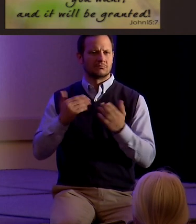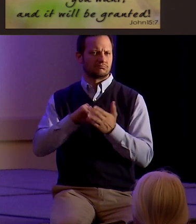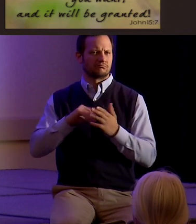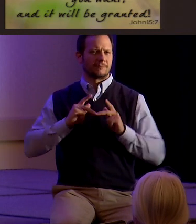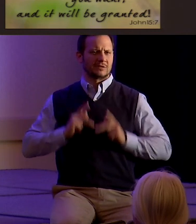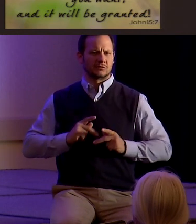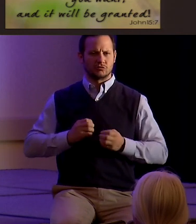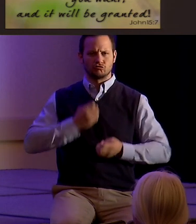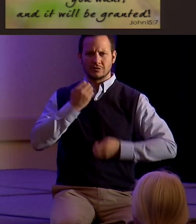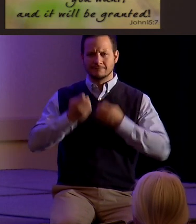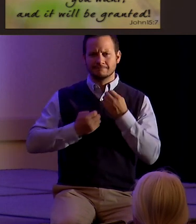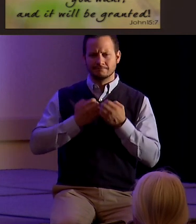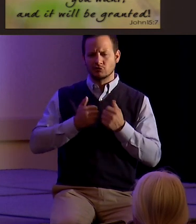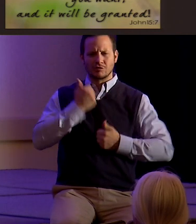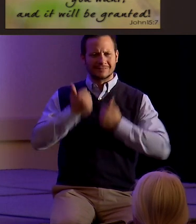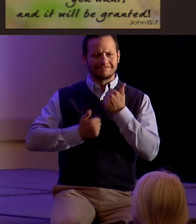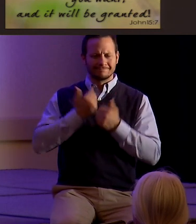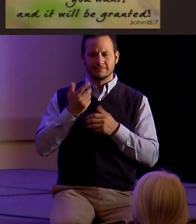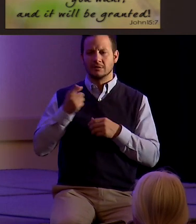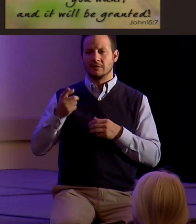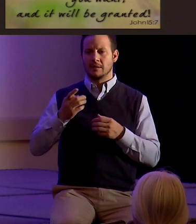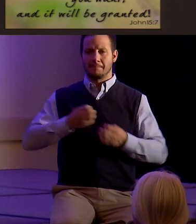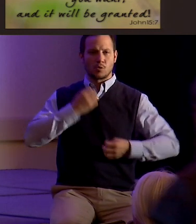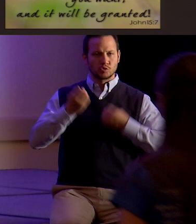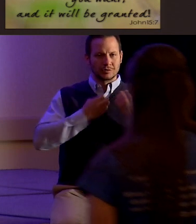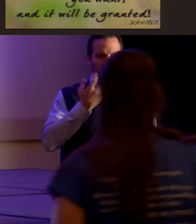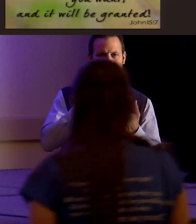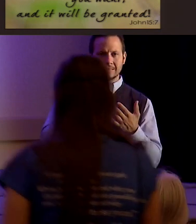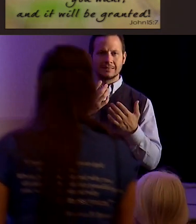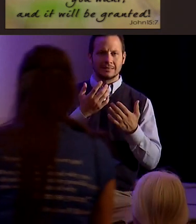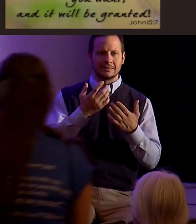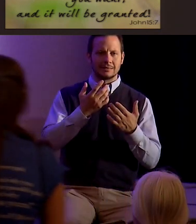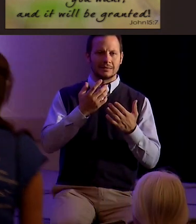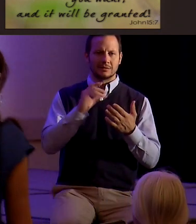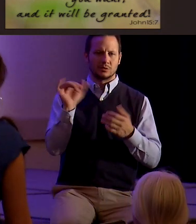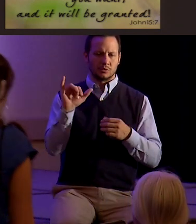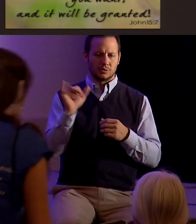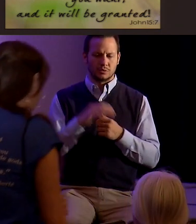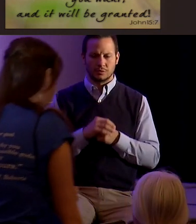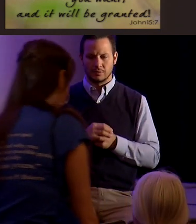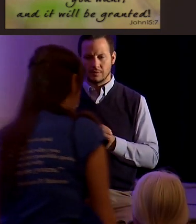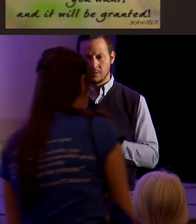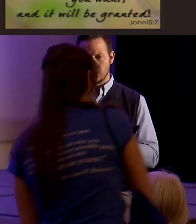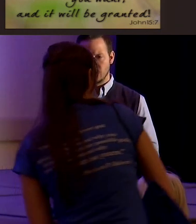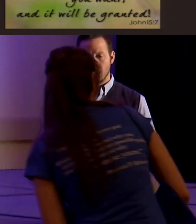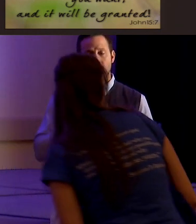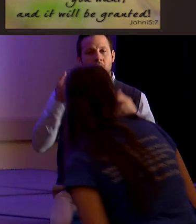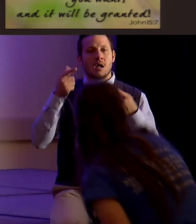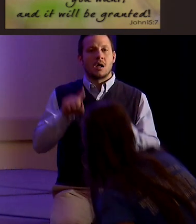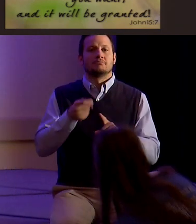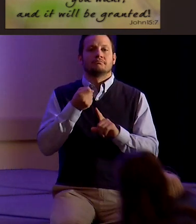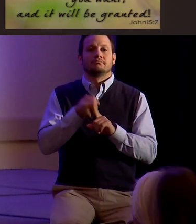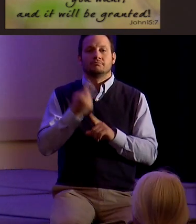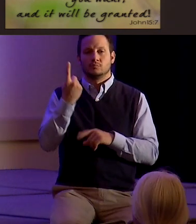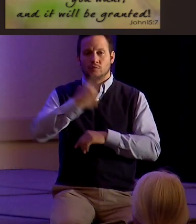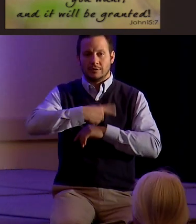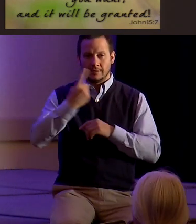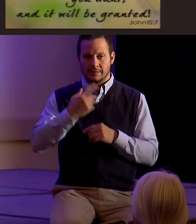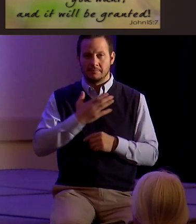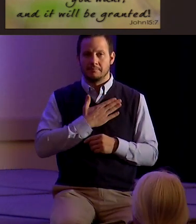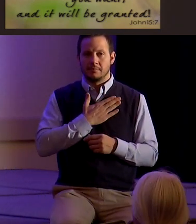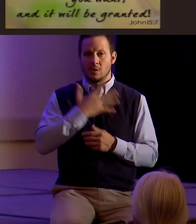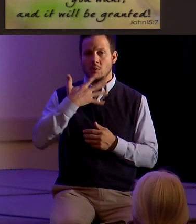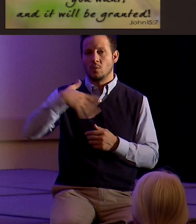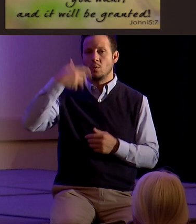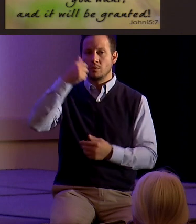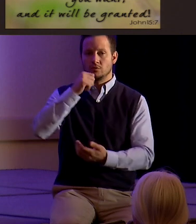me. He was emotionally abusive. He was physically abusive. There came a day where my daughter, my